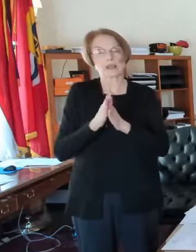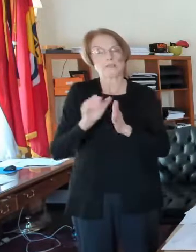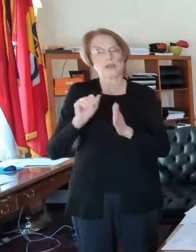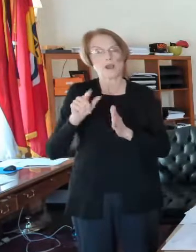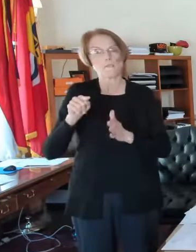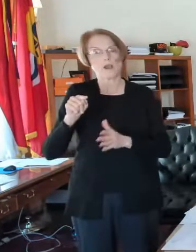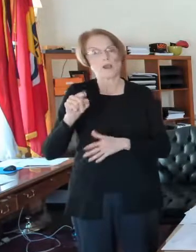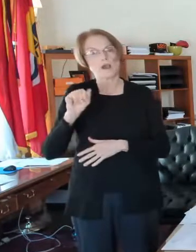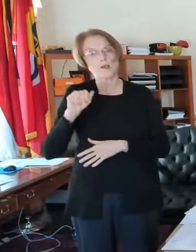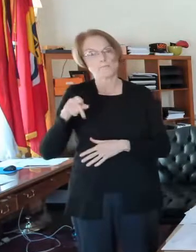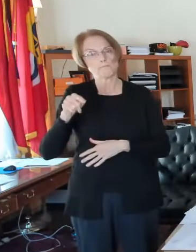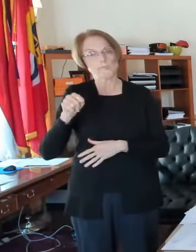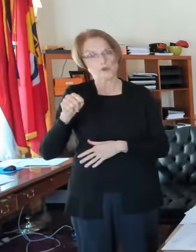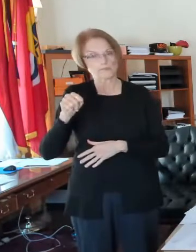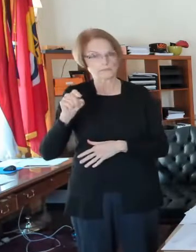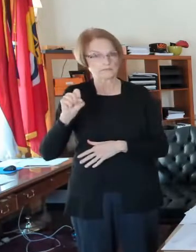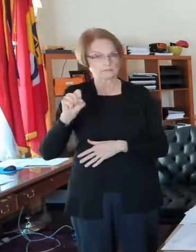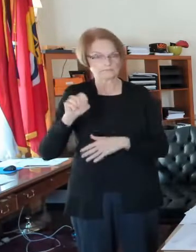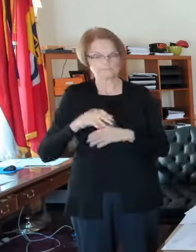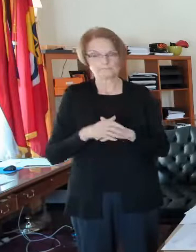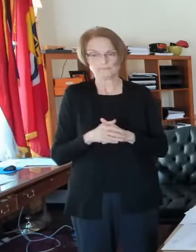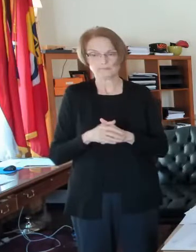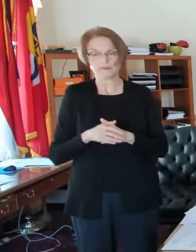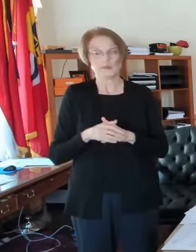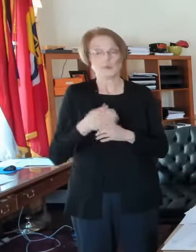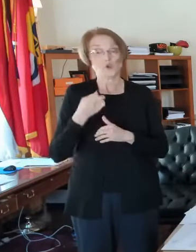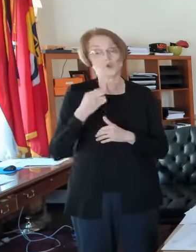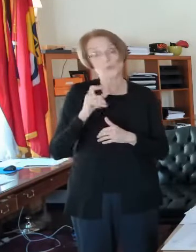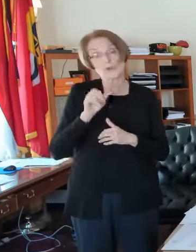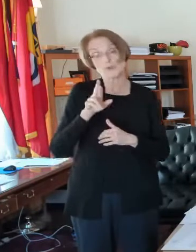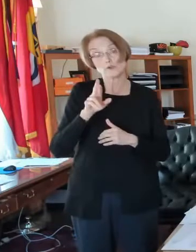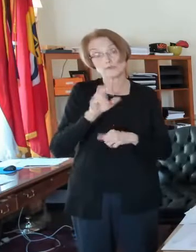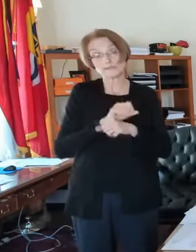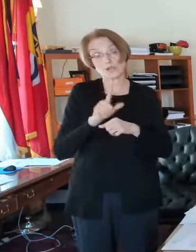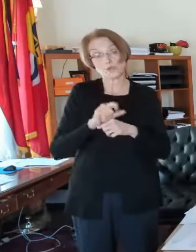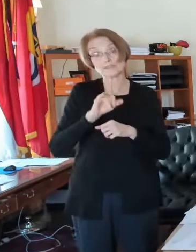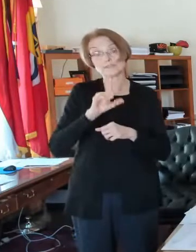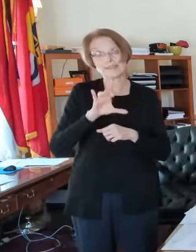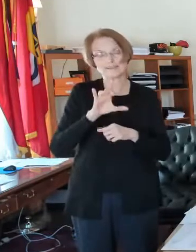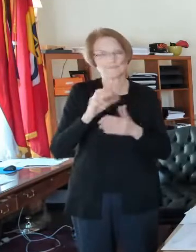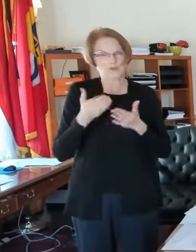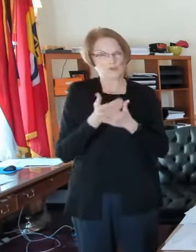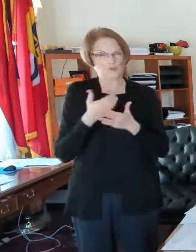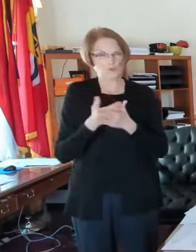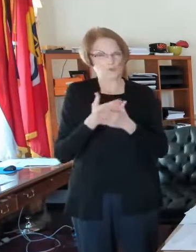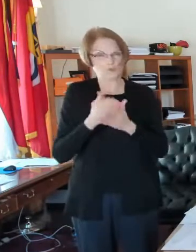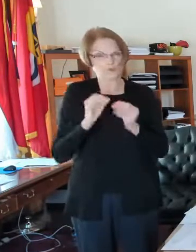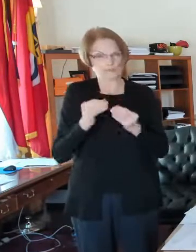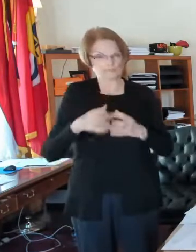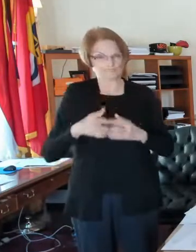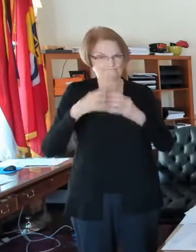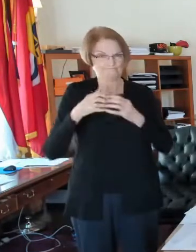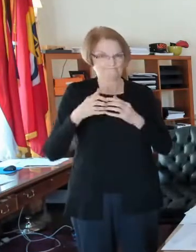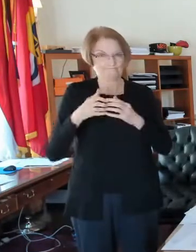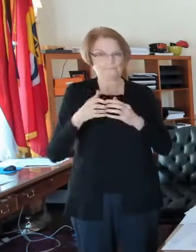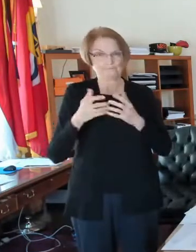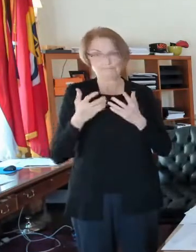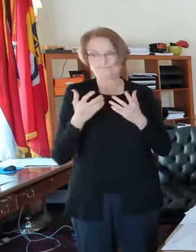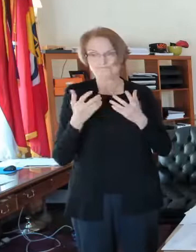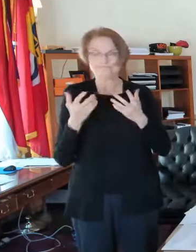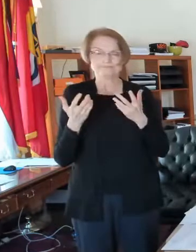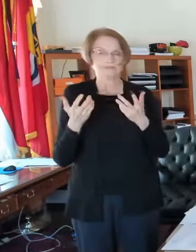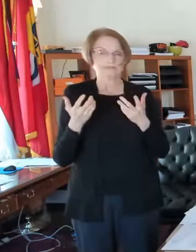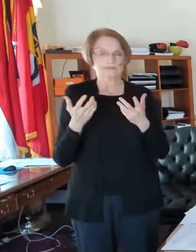apartments. Greater St. Louis Inc., which is a newer organization, which is came together with a number